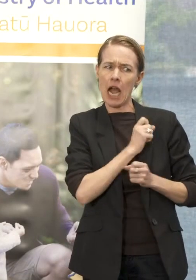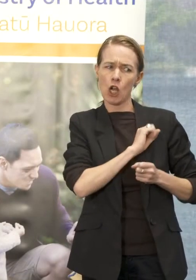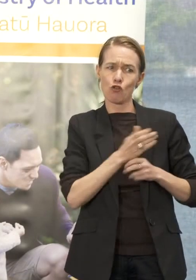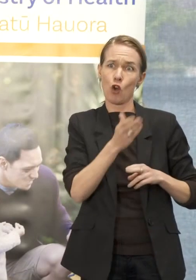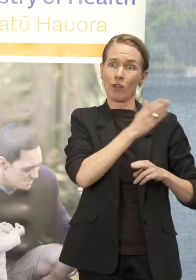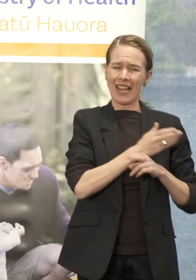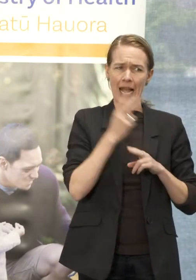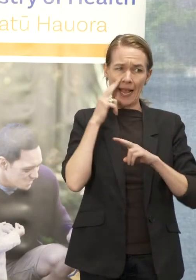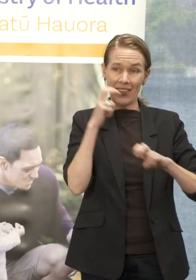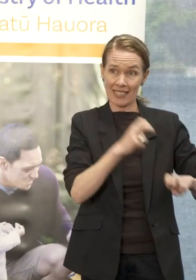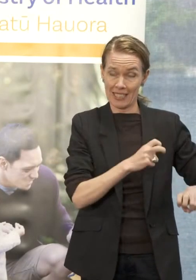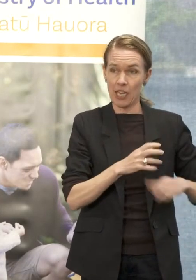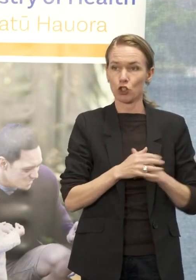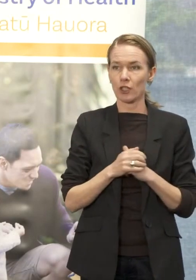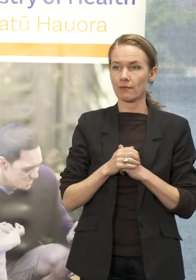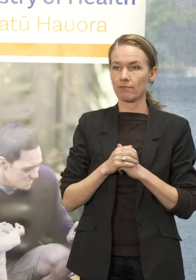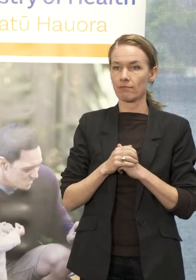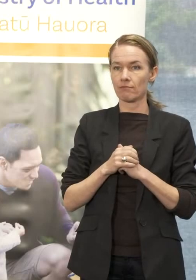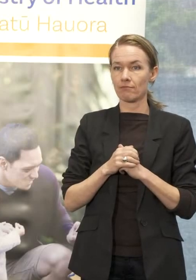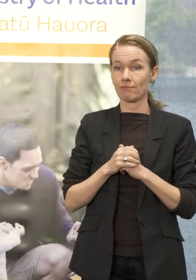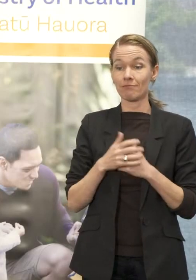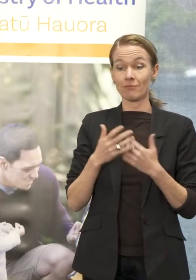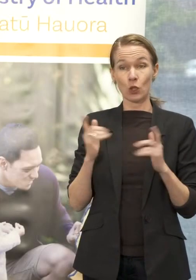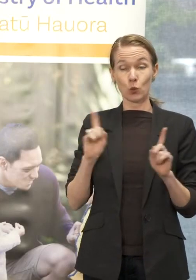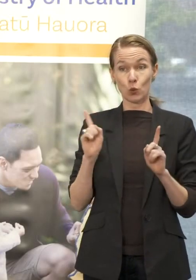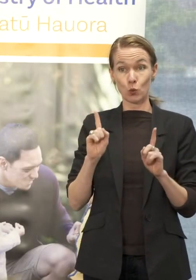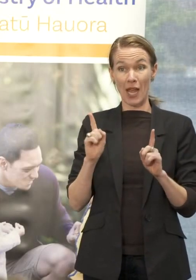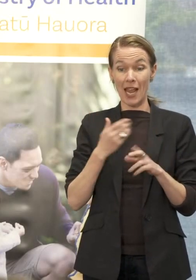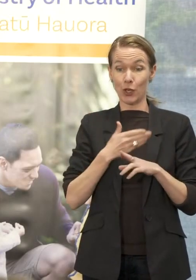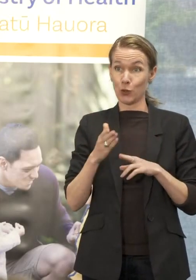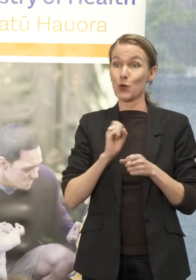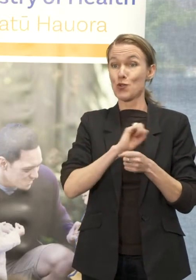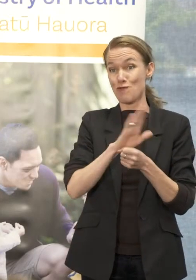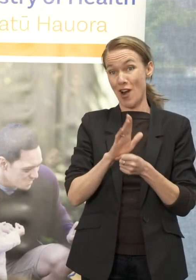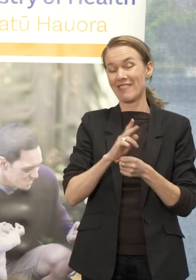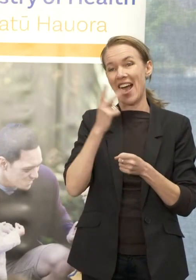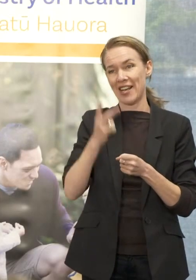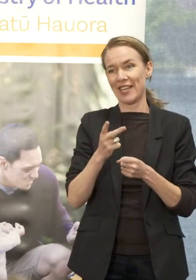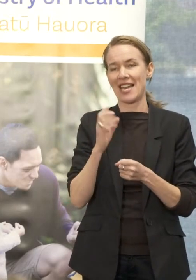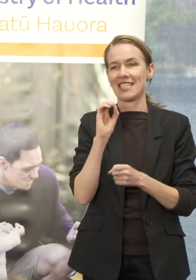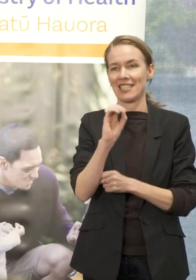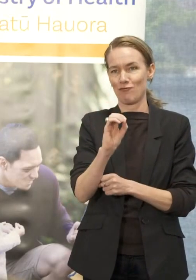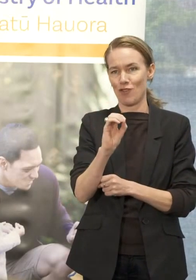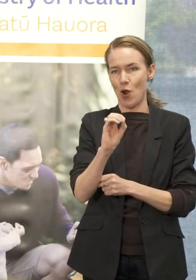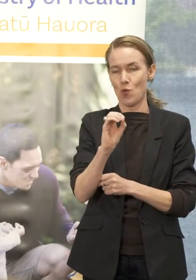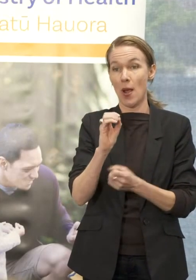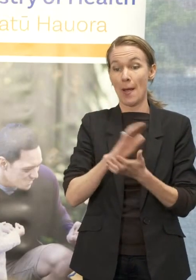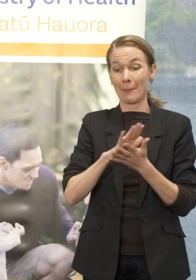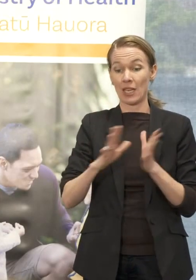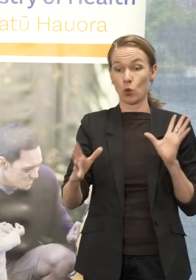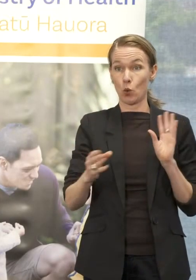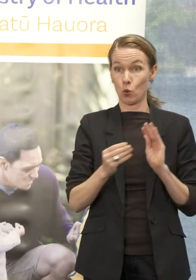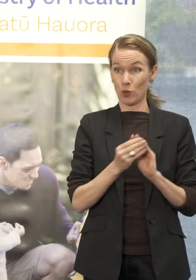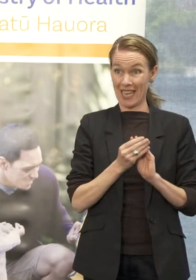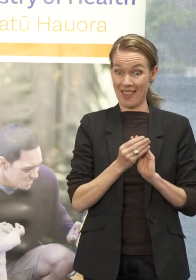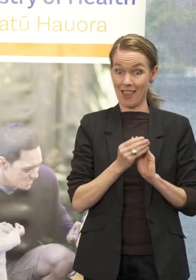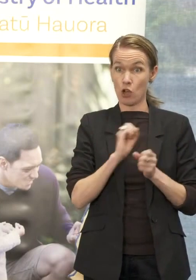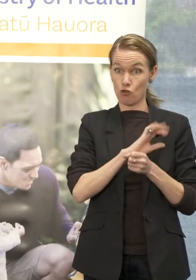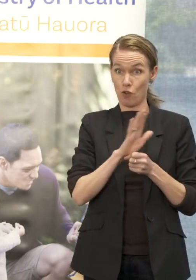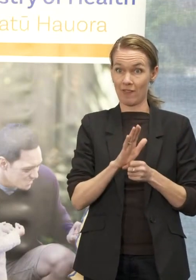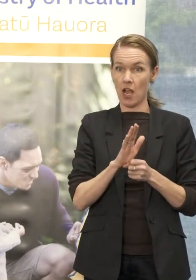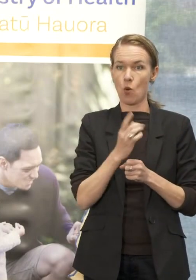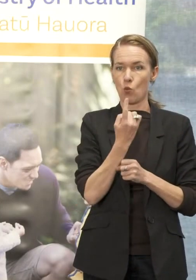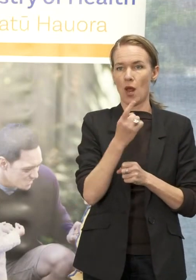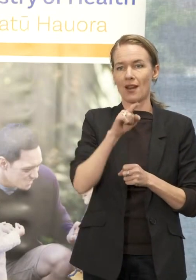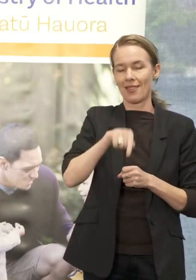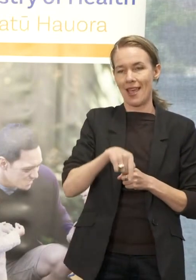no new cases of COVID-19 to report today. That means our total number of confirmed cases of COVID-19 remains at